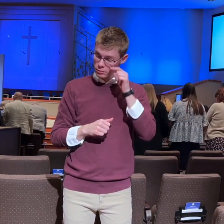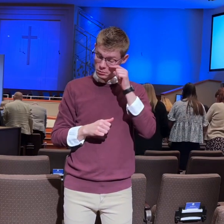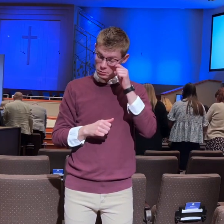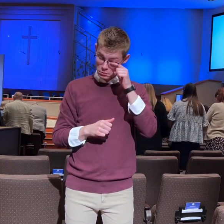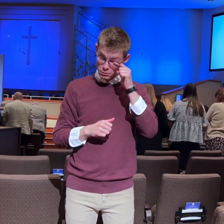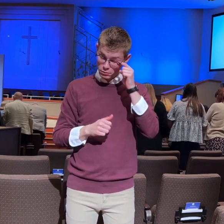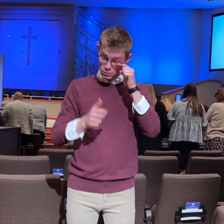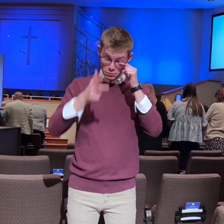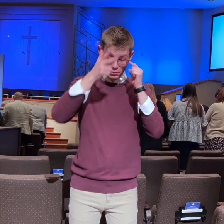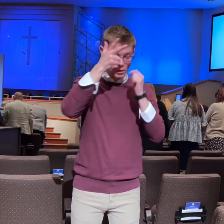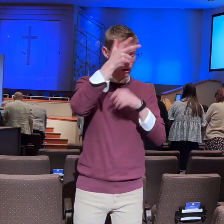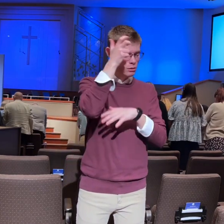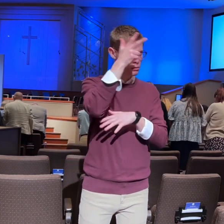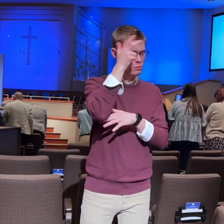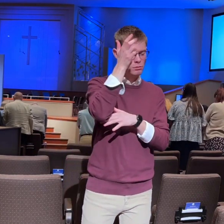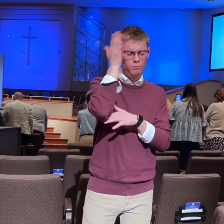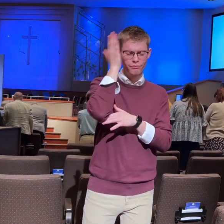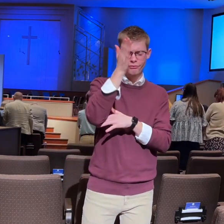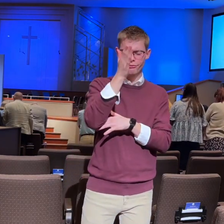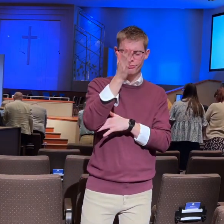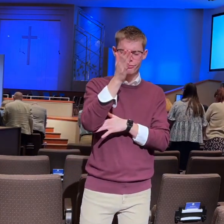Satan's going to try to get you distracted.